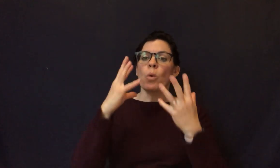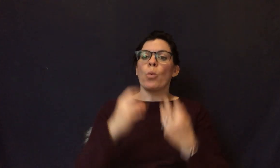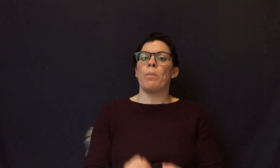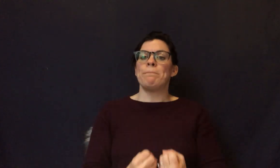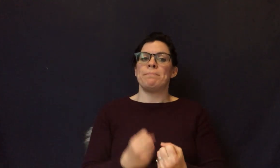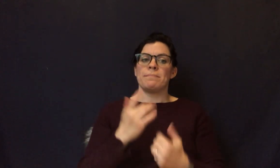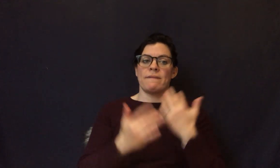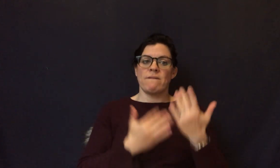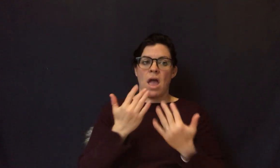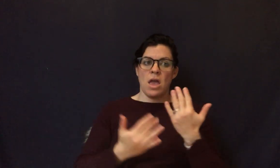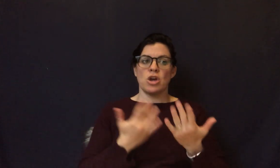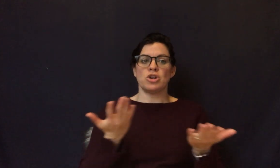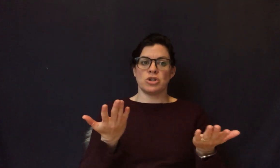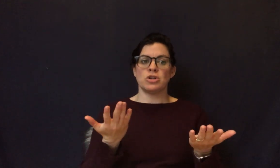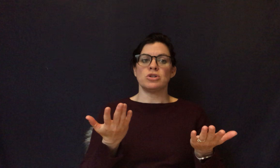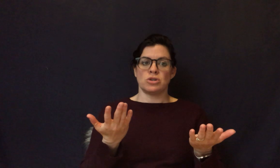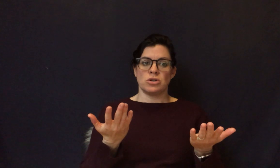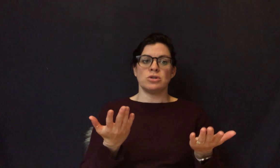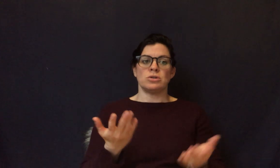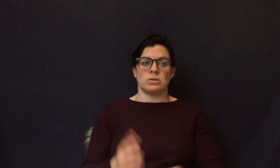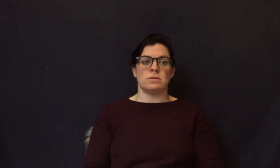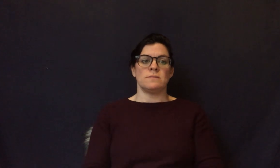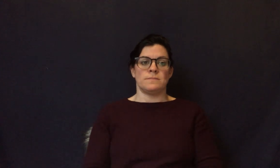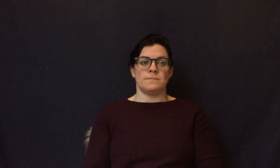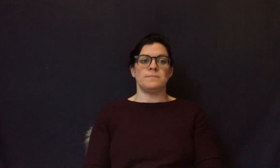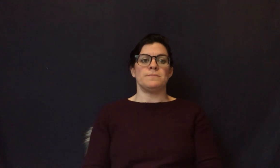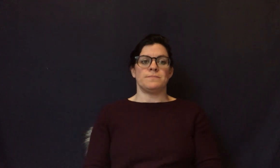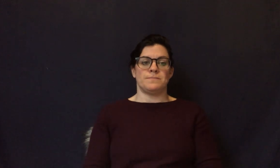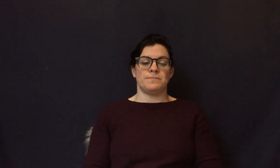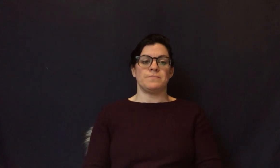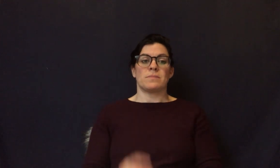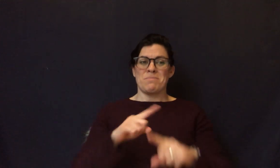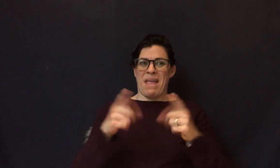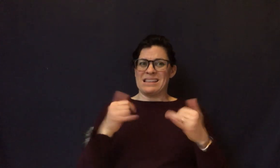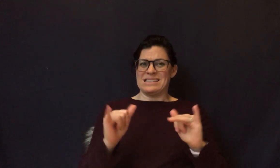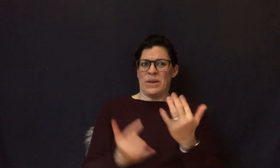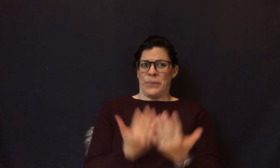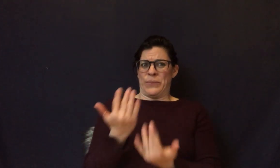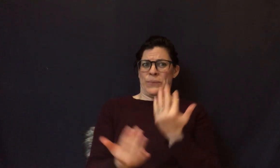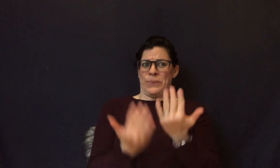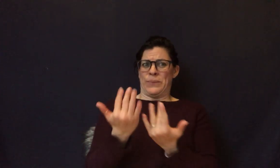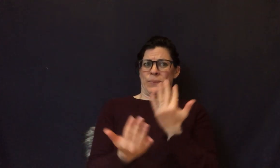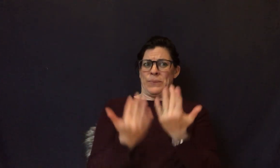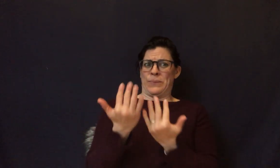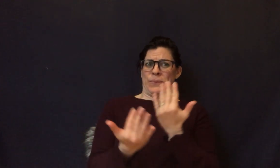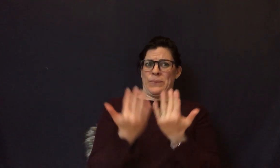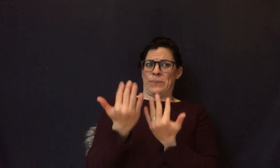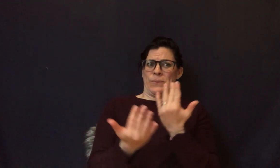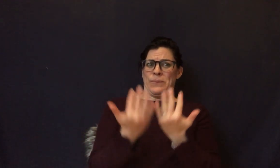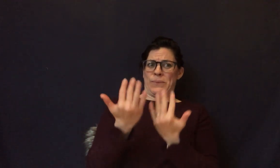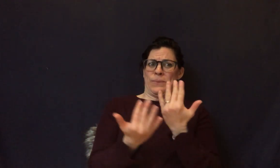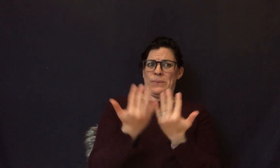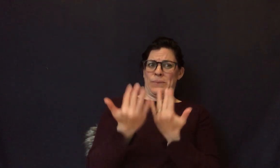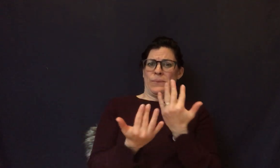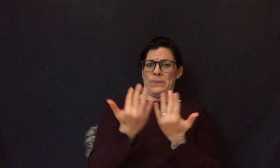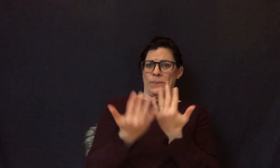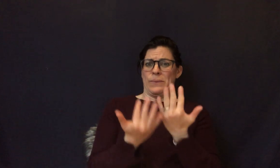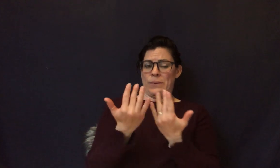flame, and it's burning. So I need to remove one of these elements. Now I'm in a frying pan. Okay, where was that at? Let me find that